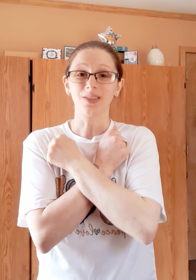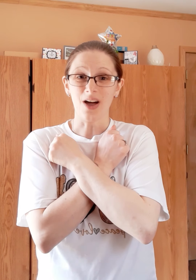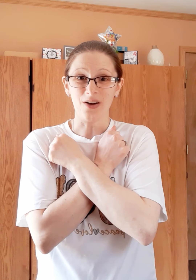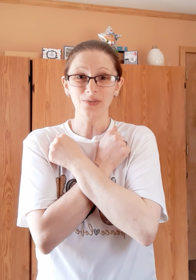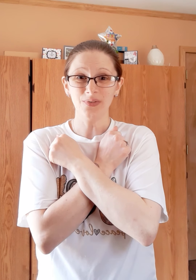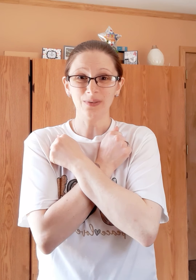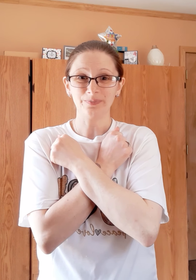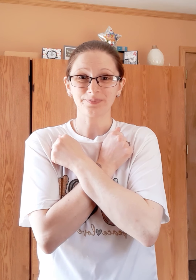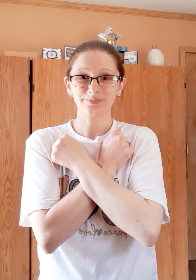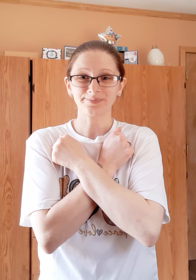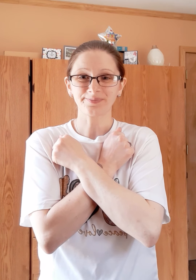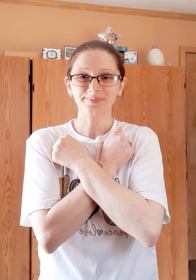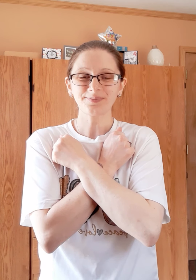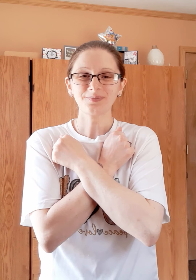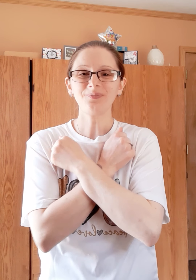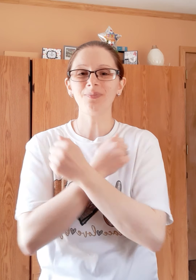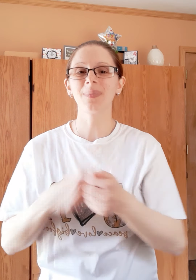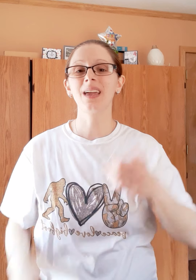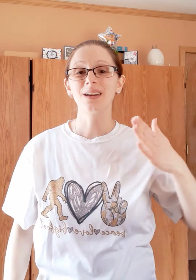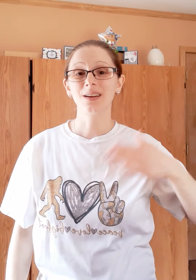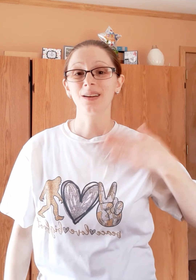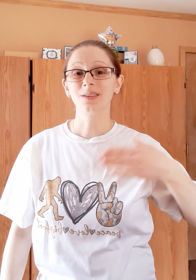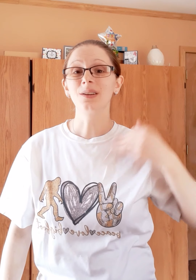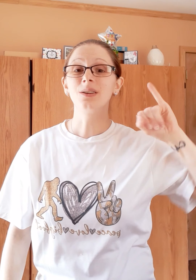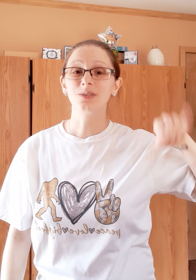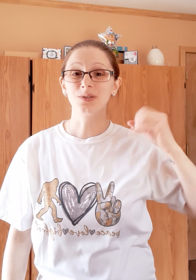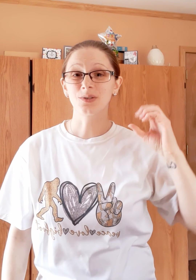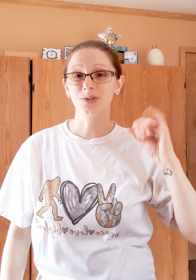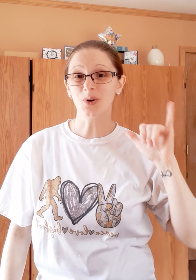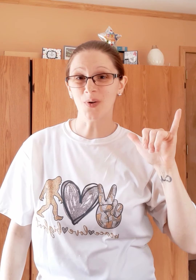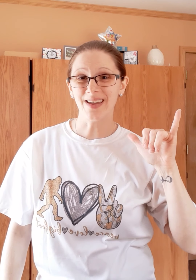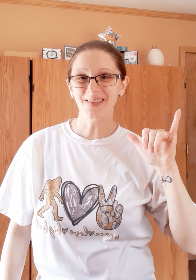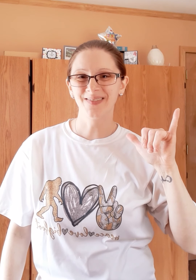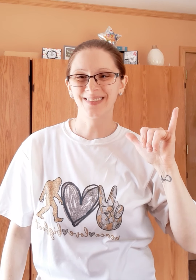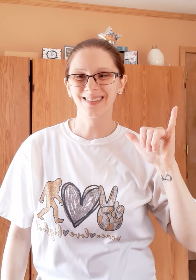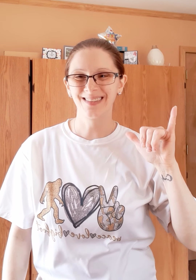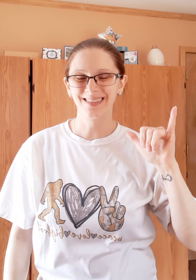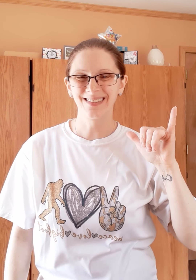love, joy,